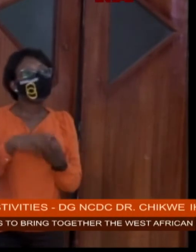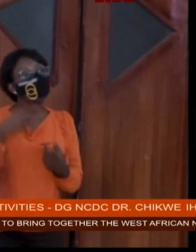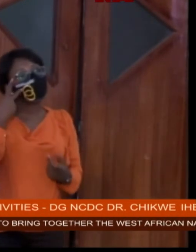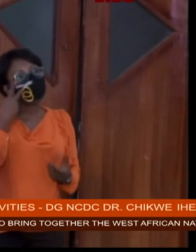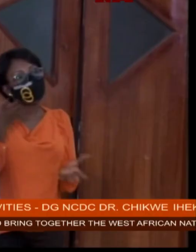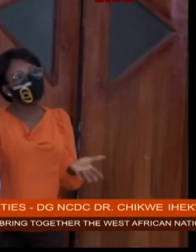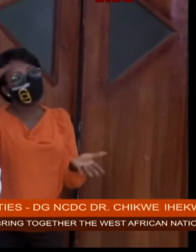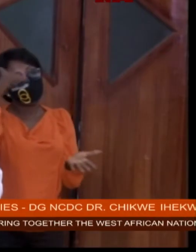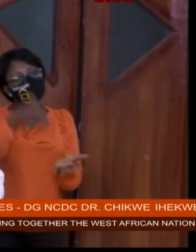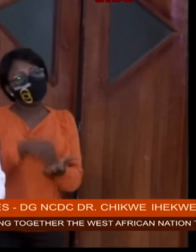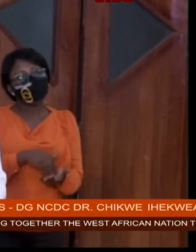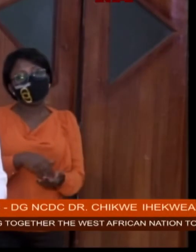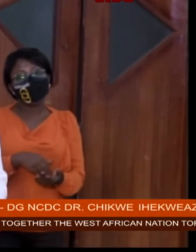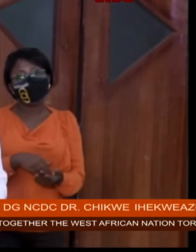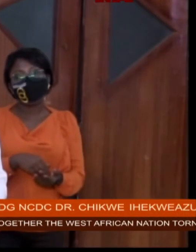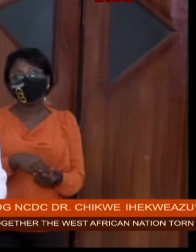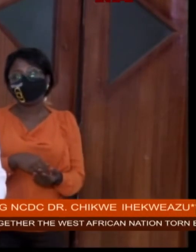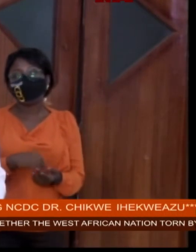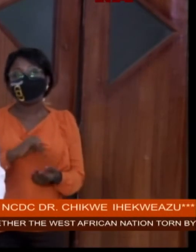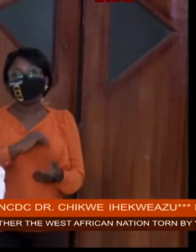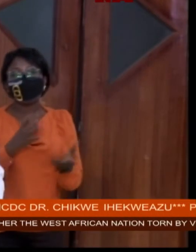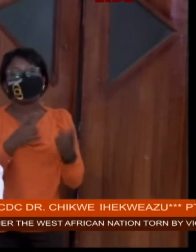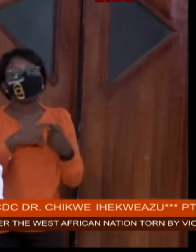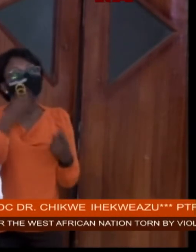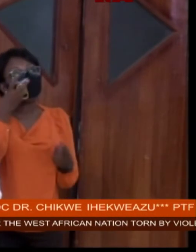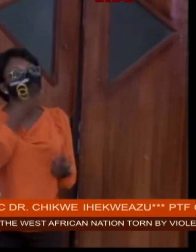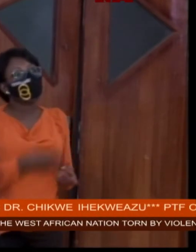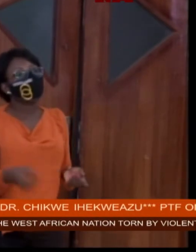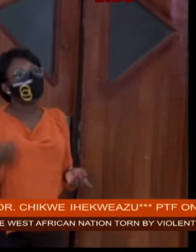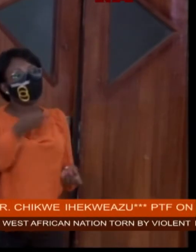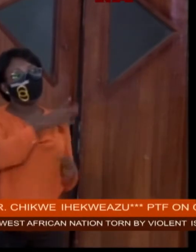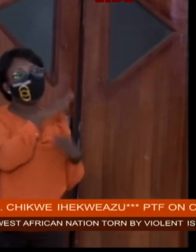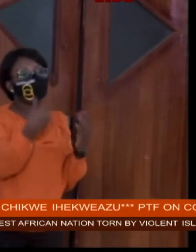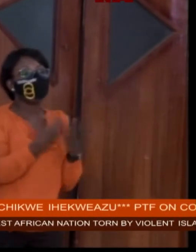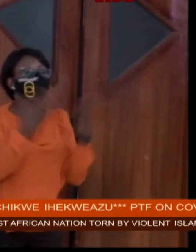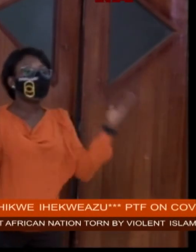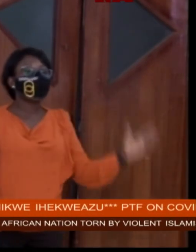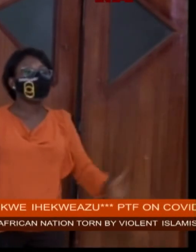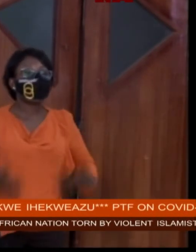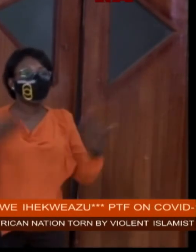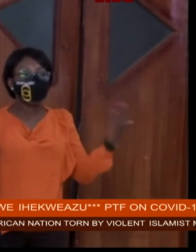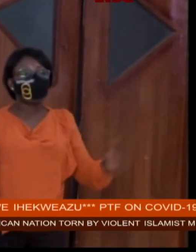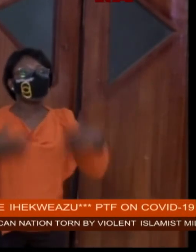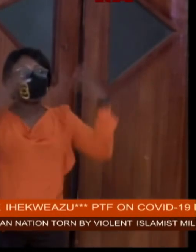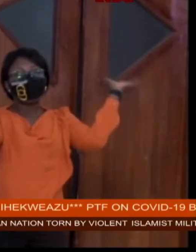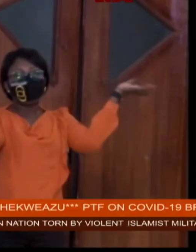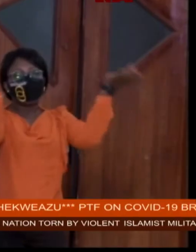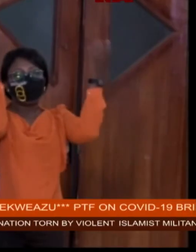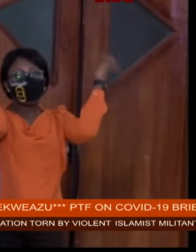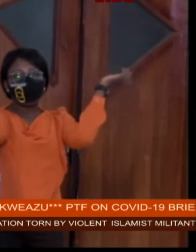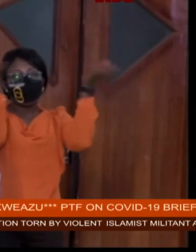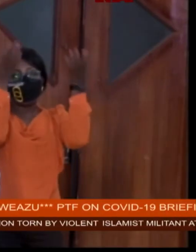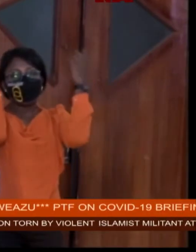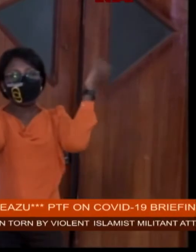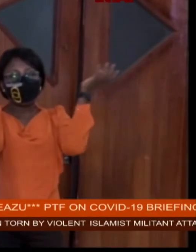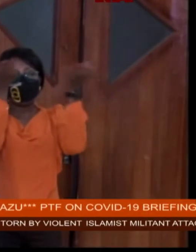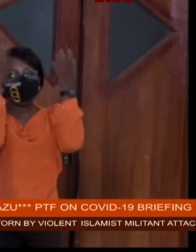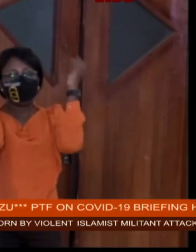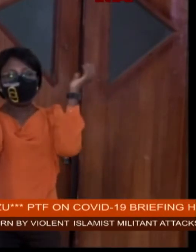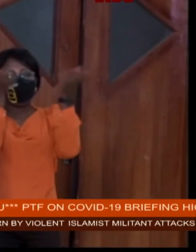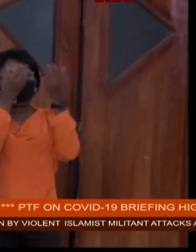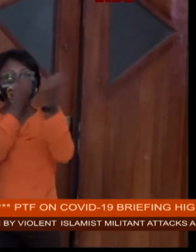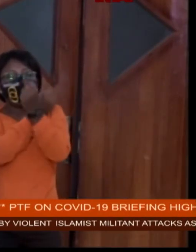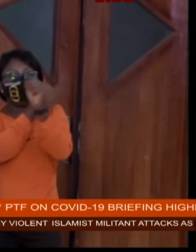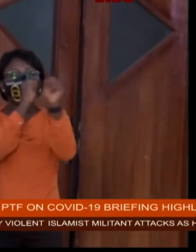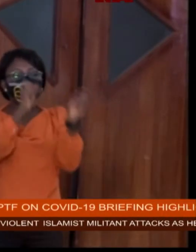again, I want to wish you all a happy celebration and, of course, a safe